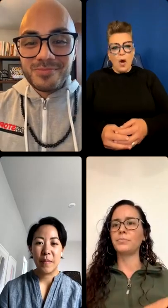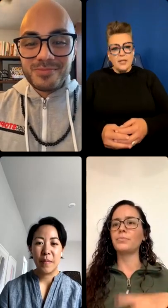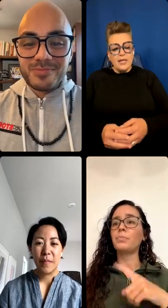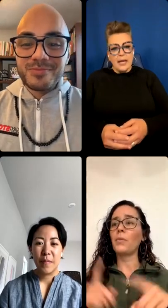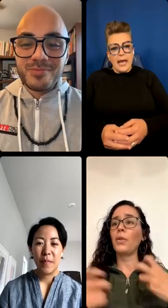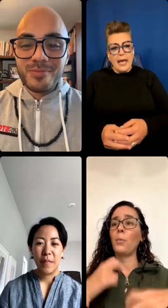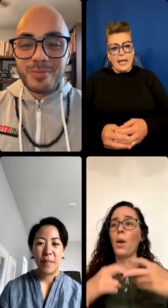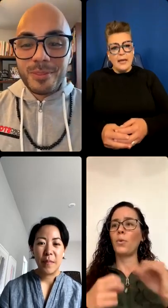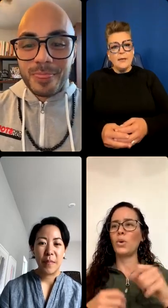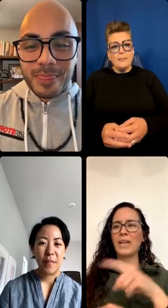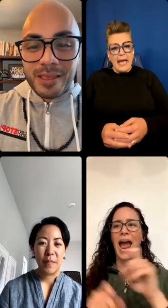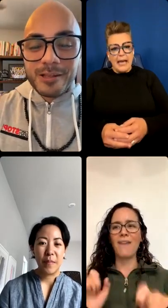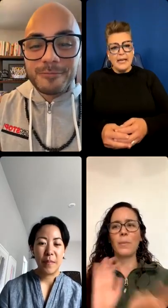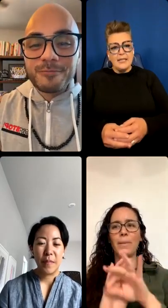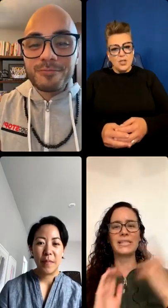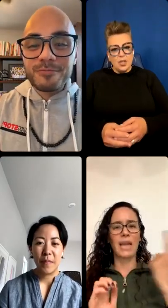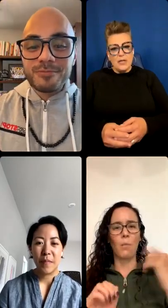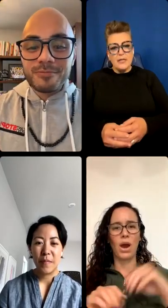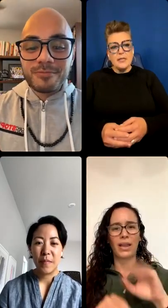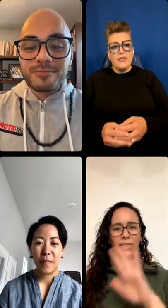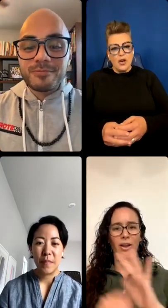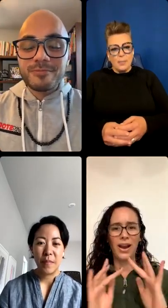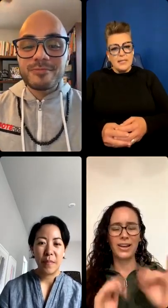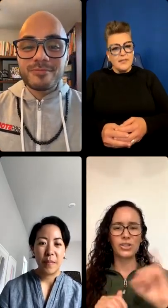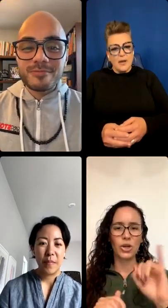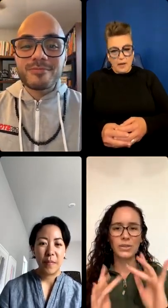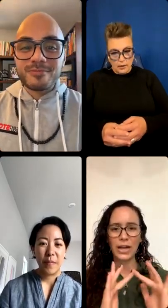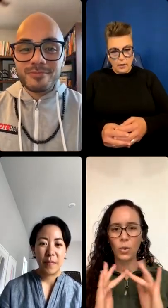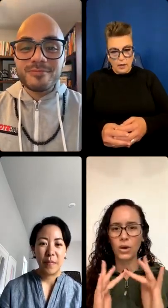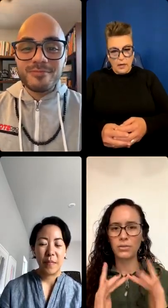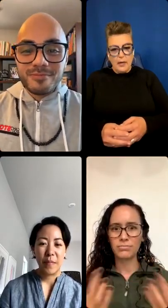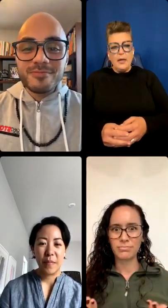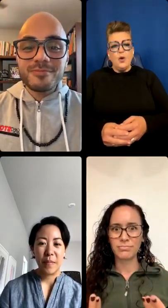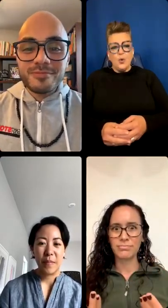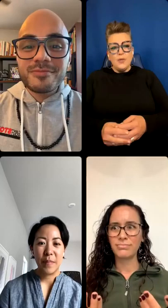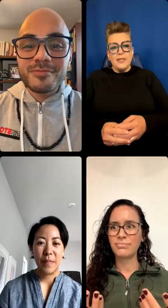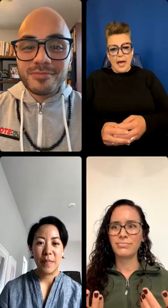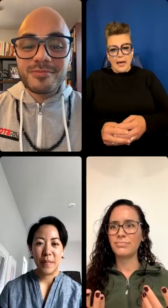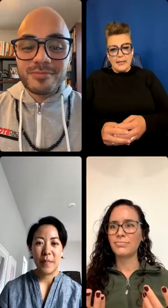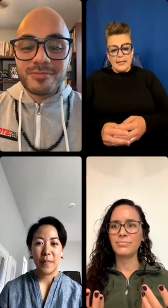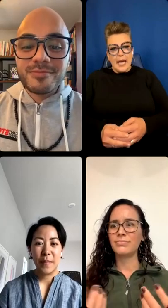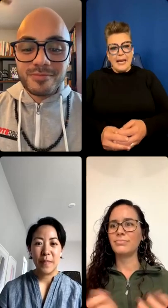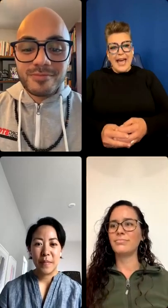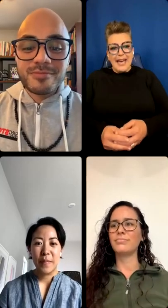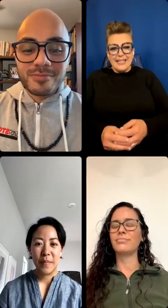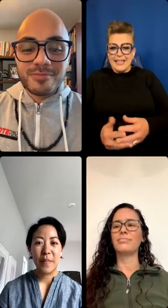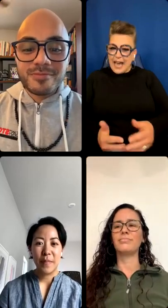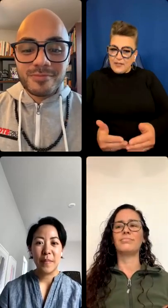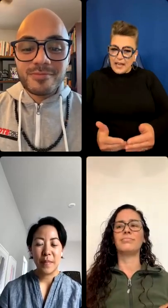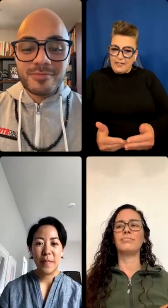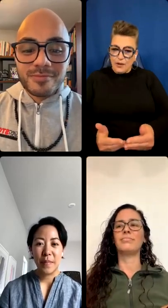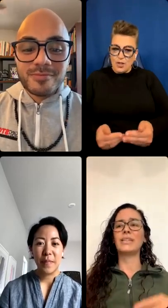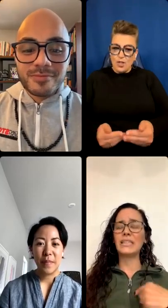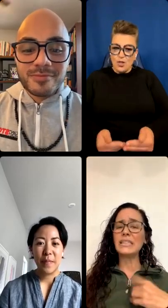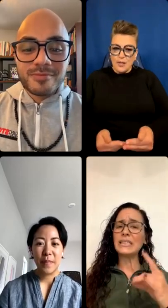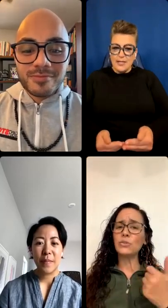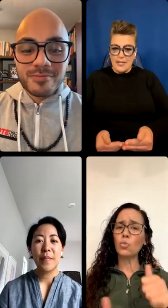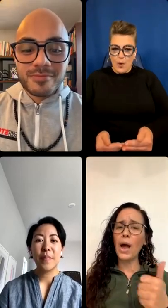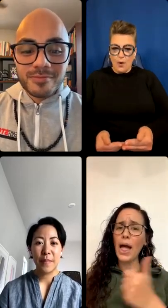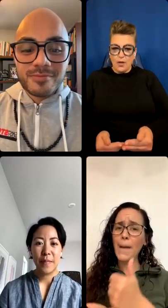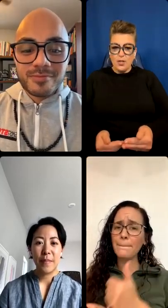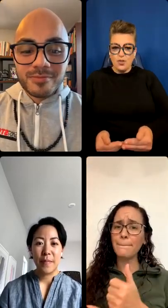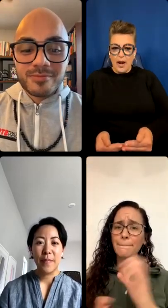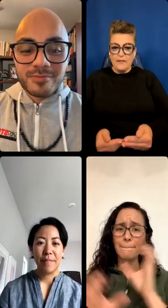about wanting a Black Indigenous therapist of color who signed and had to navigate their